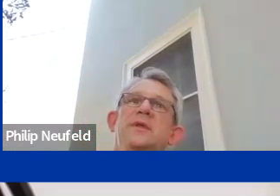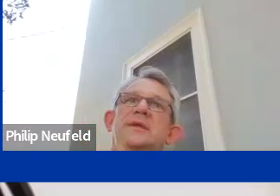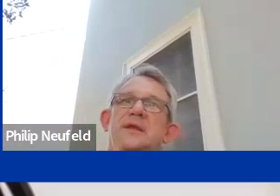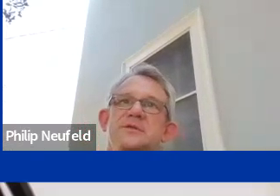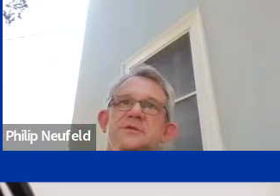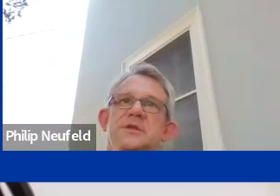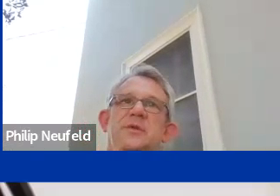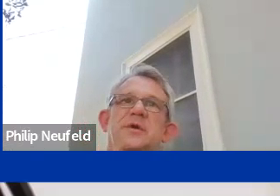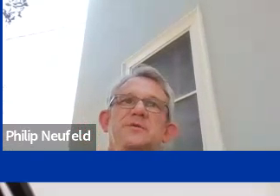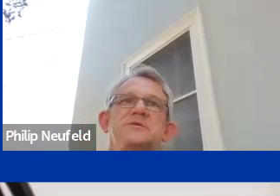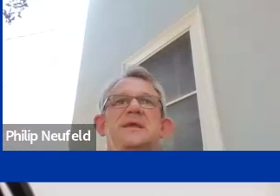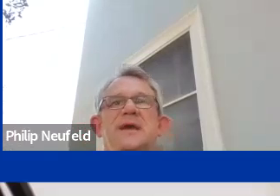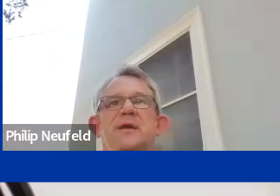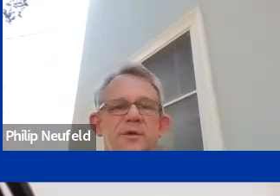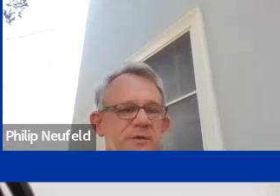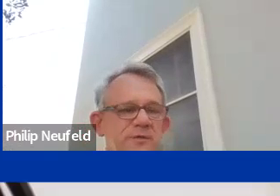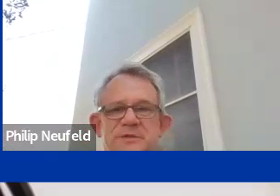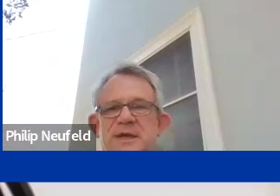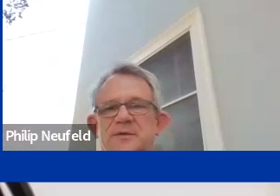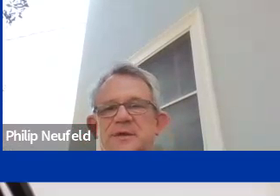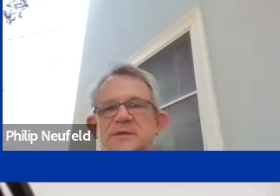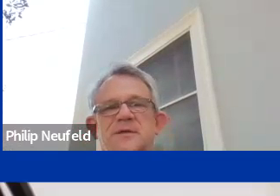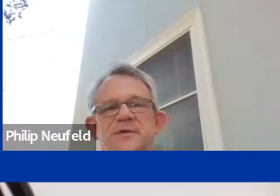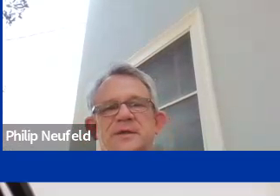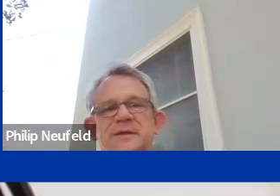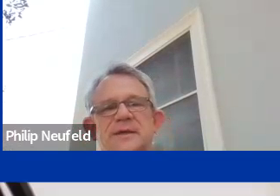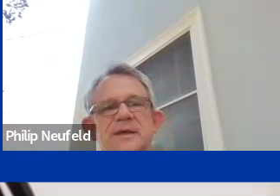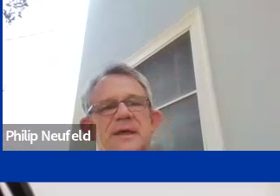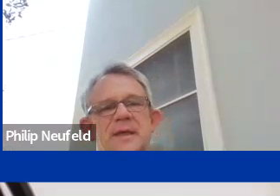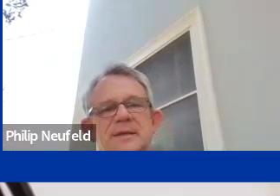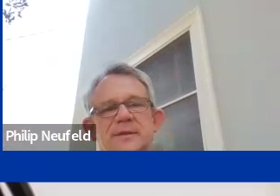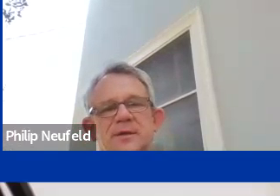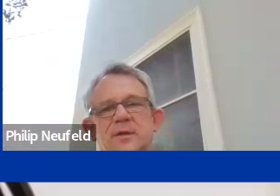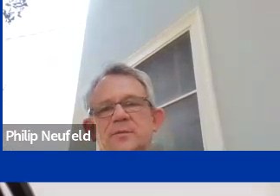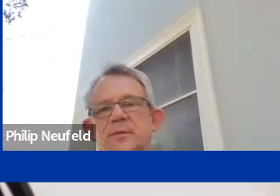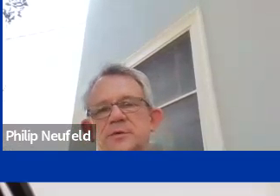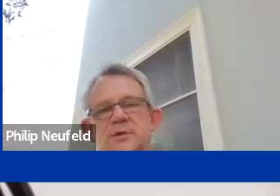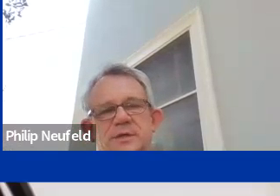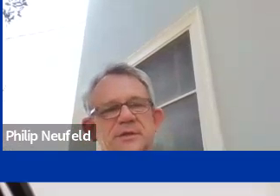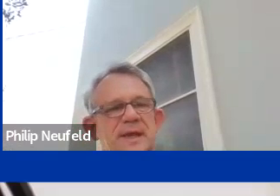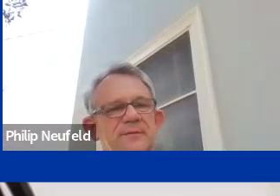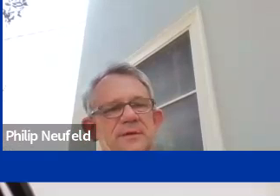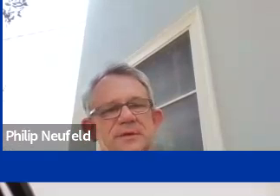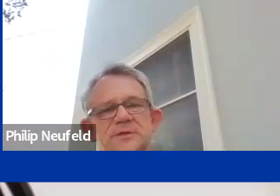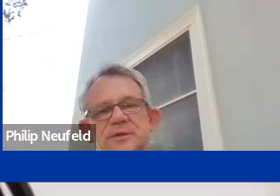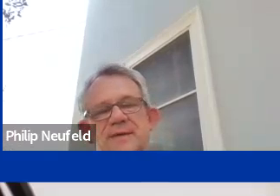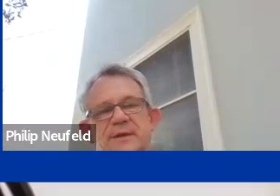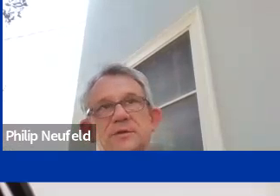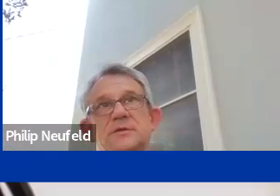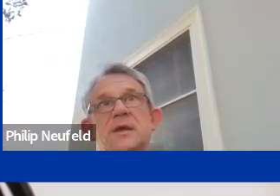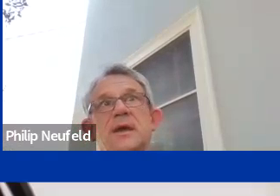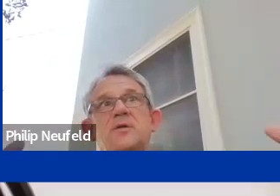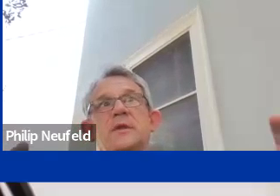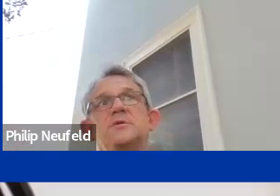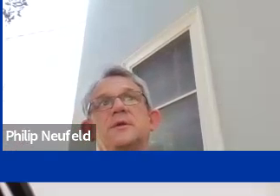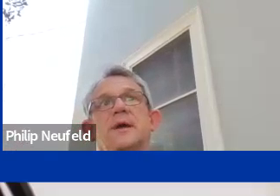do we re-engage the CBOs? They can't all do it from the side of their desk unfunded. And yet they're the most trusted digital